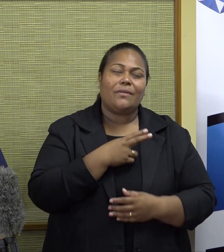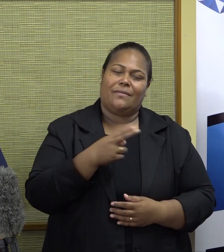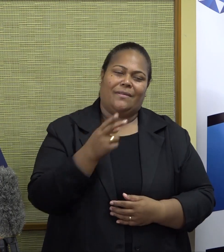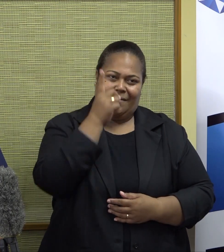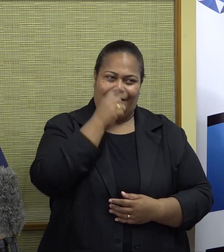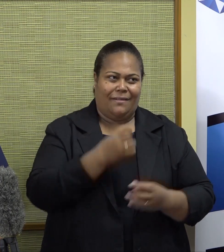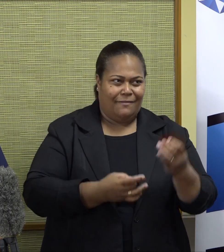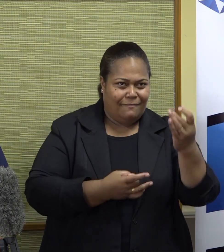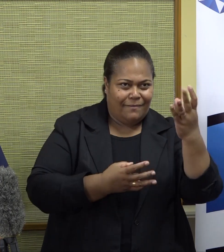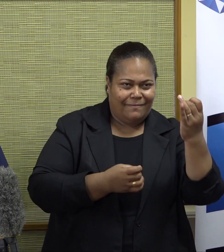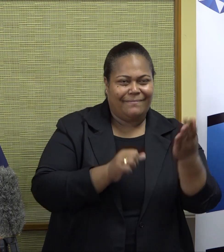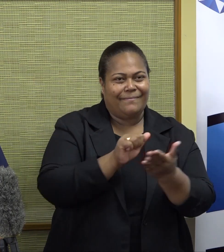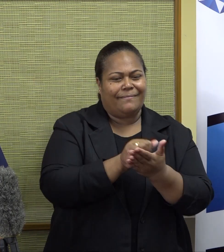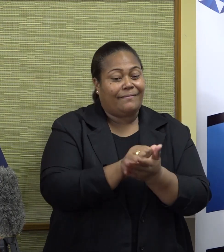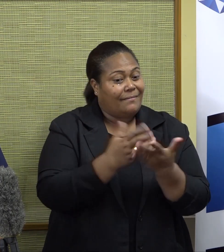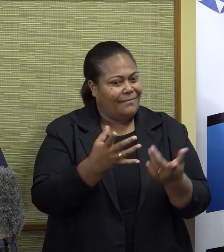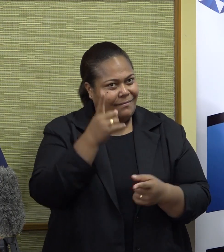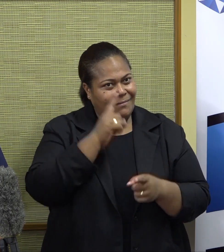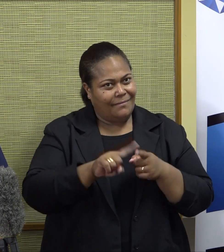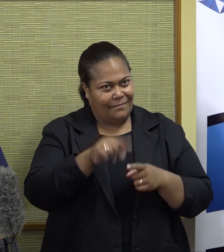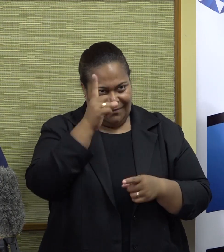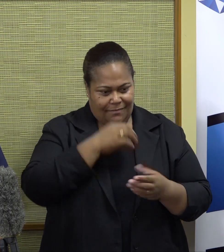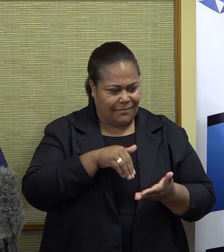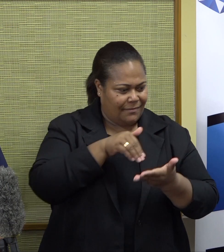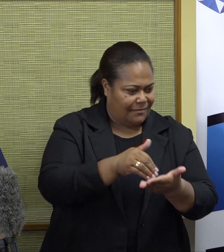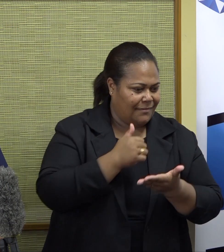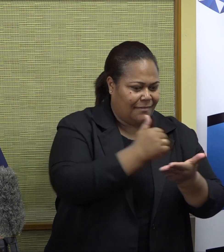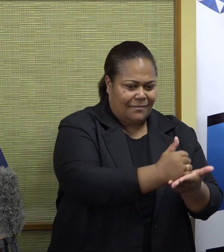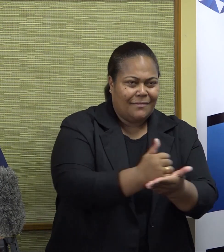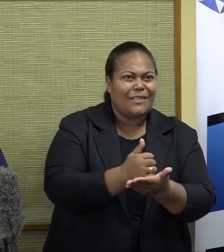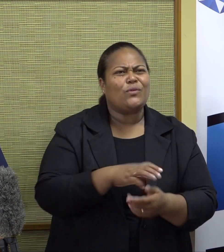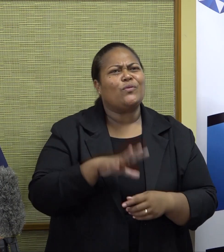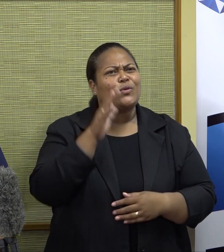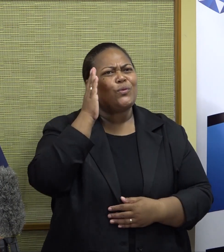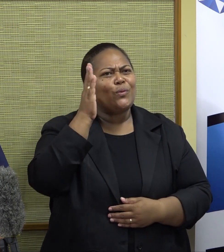to ascertain how quick can we mobilize or assistance to the schools that are